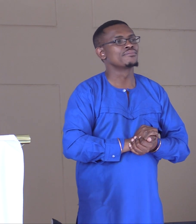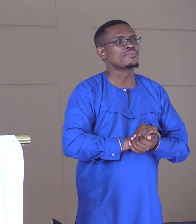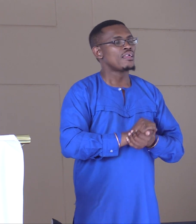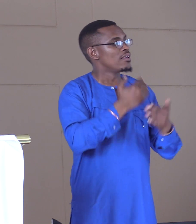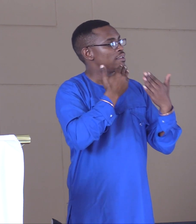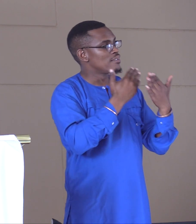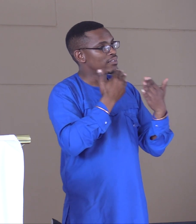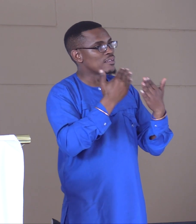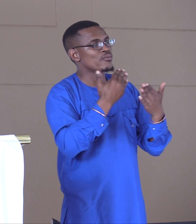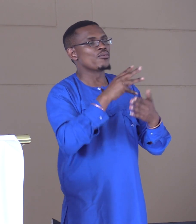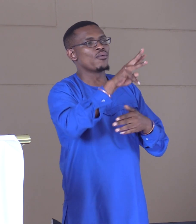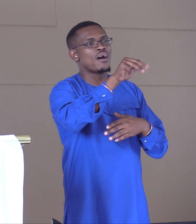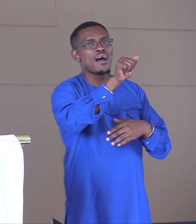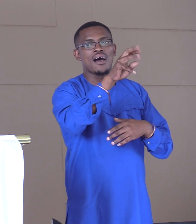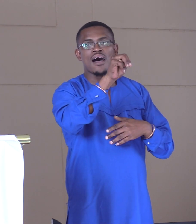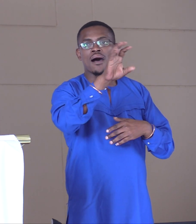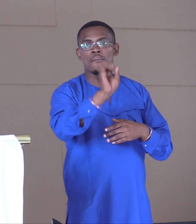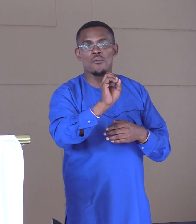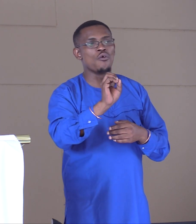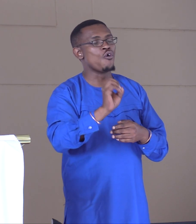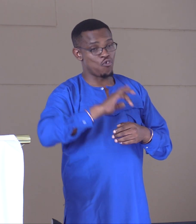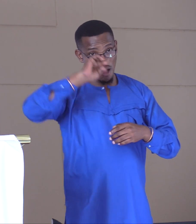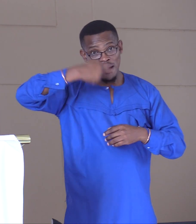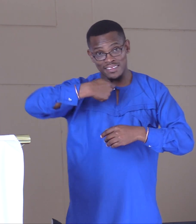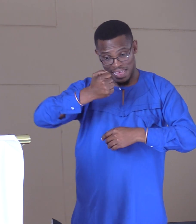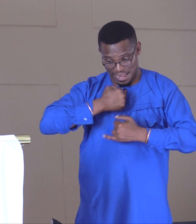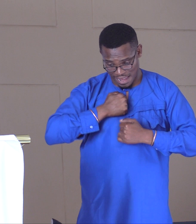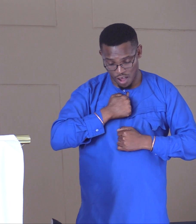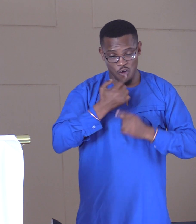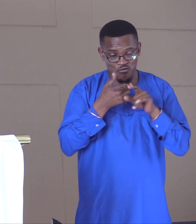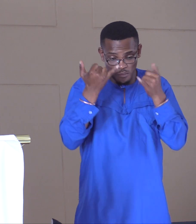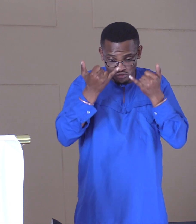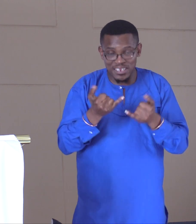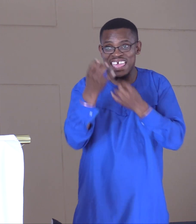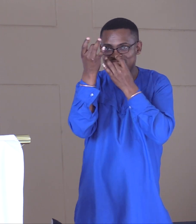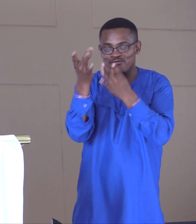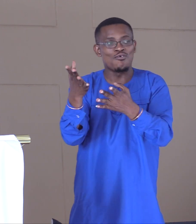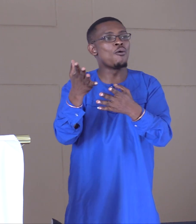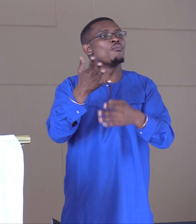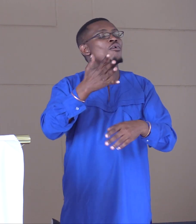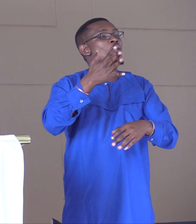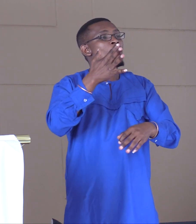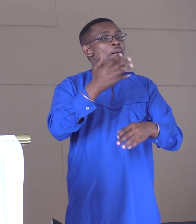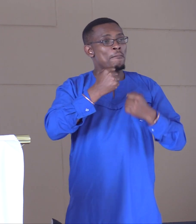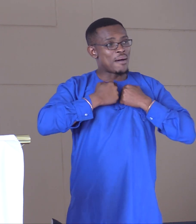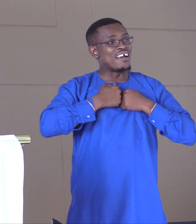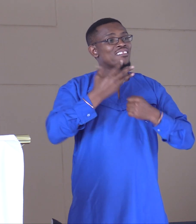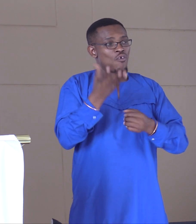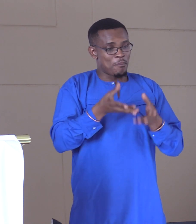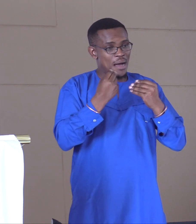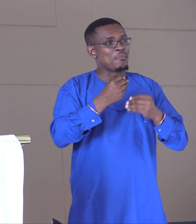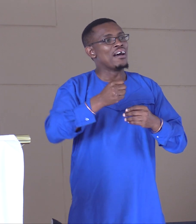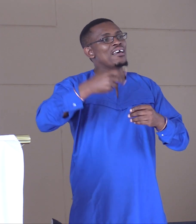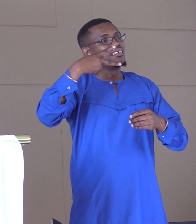Thank you very much, Amogelang Amo. You're my son now. From today, tell your parents that you've got a second dad.